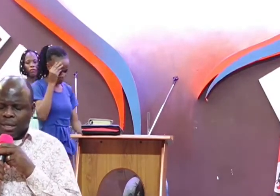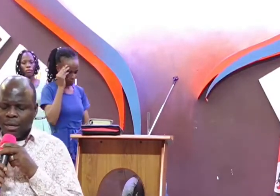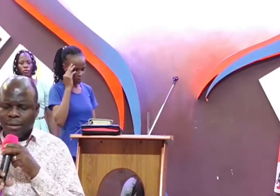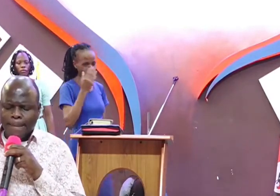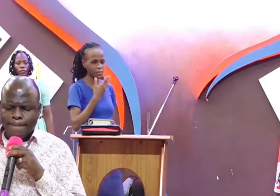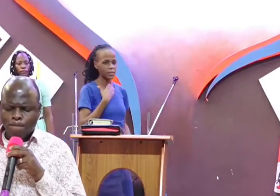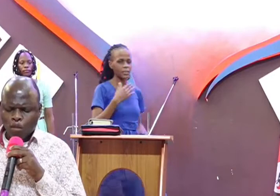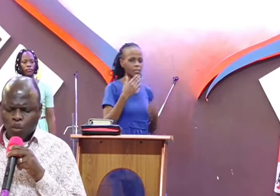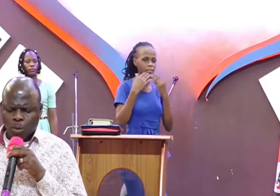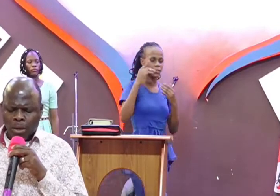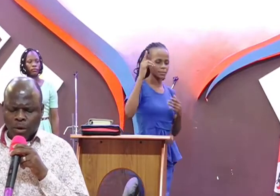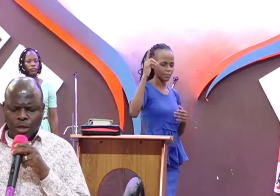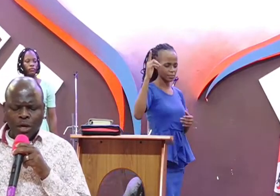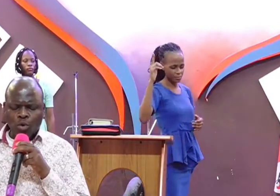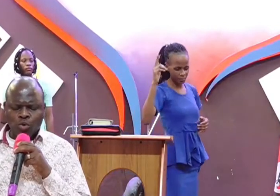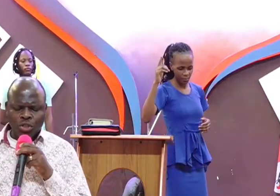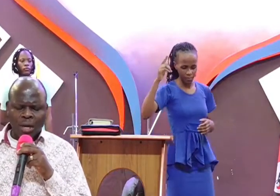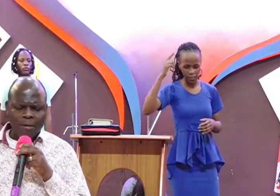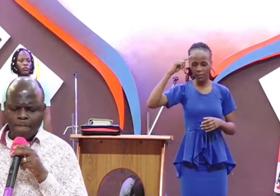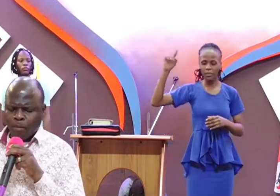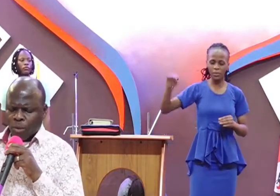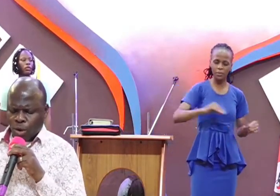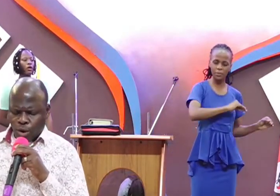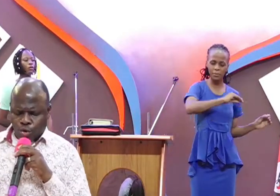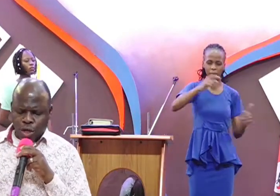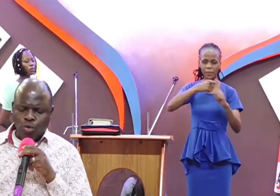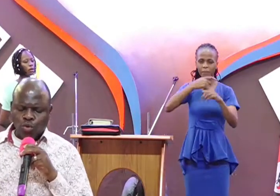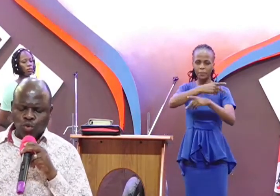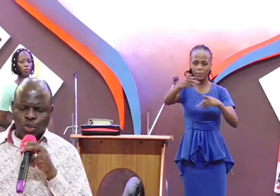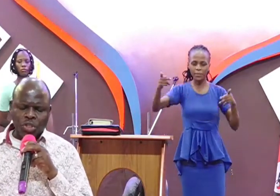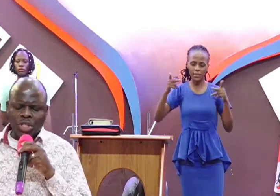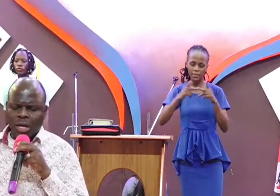I want to thank you, Lord. You are taking us from